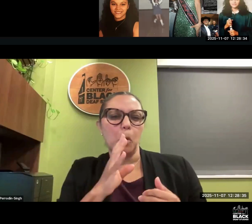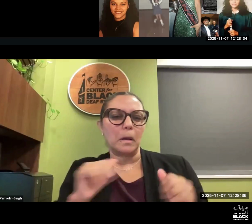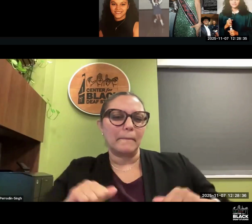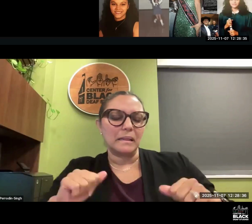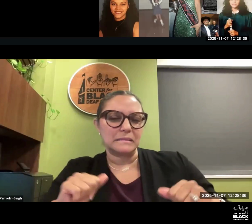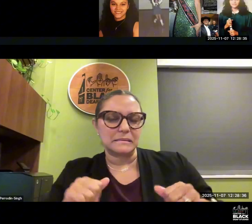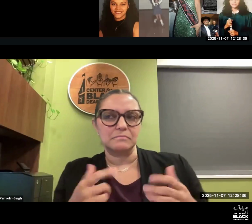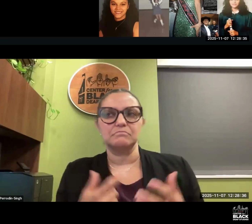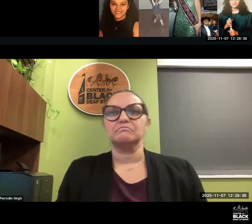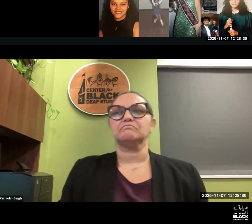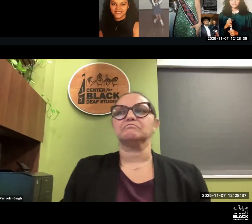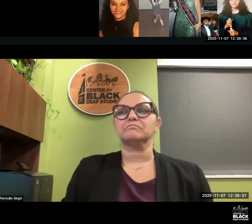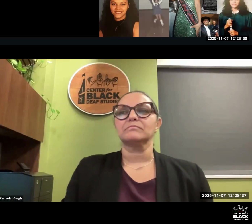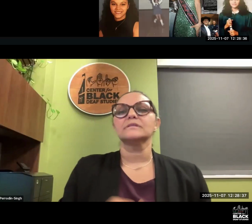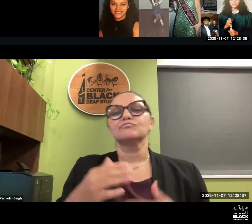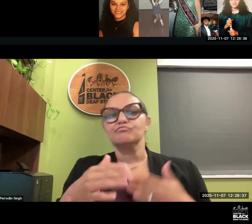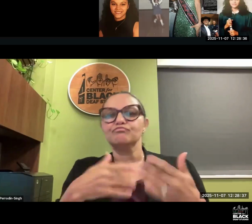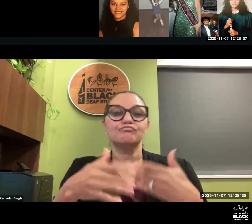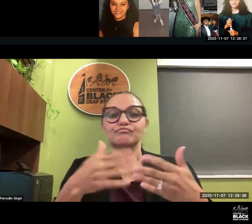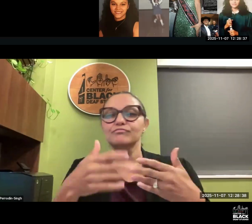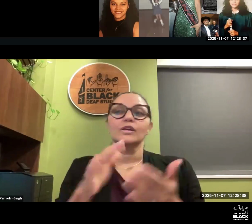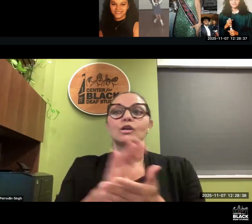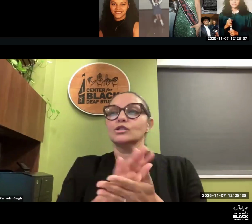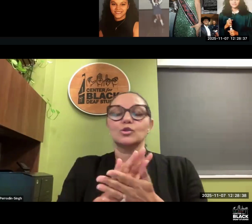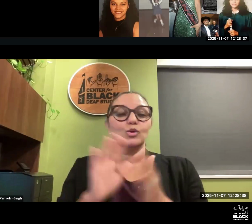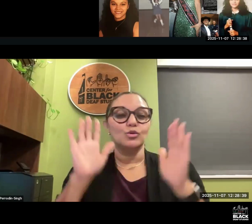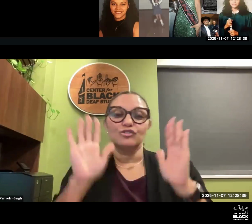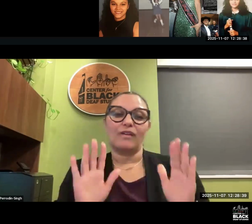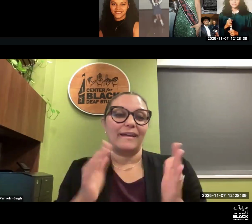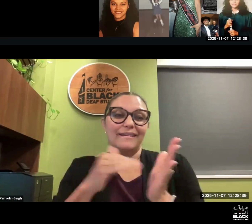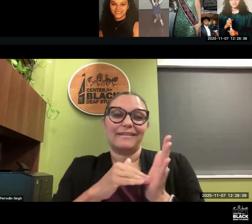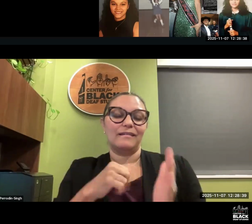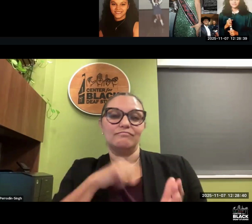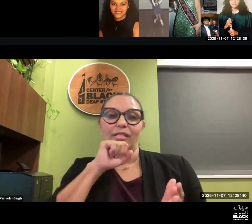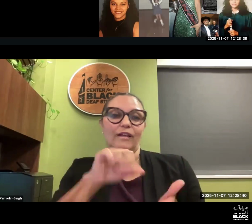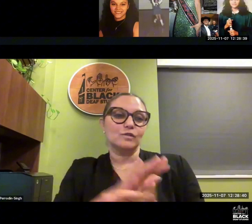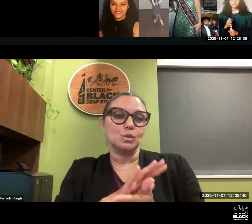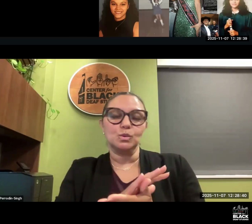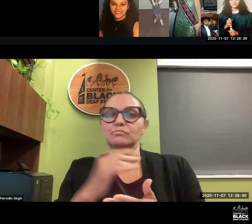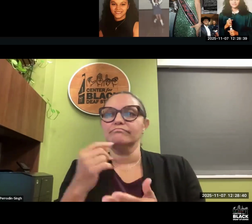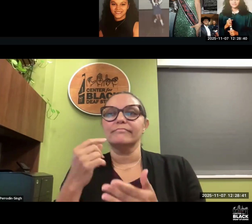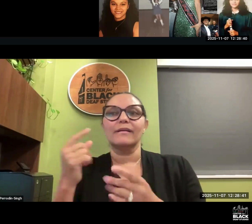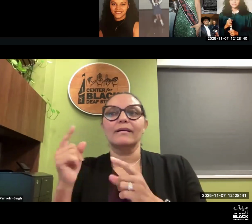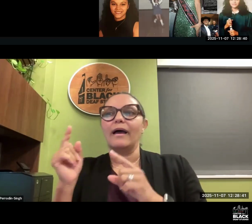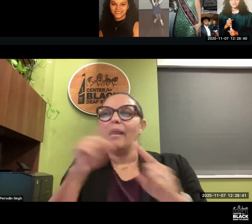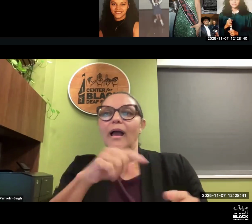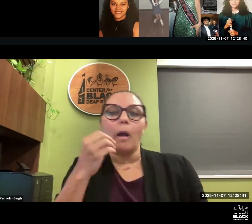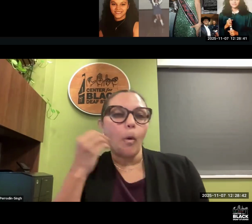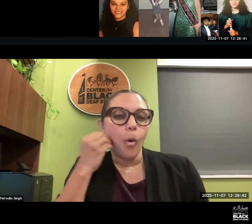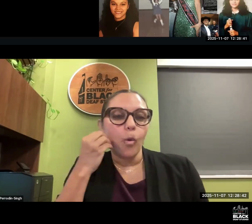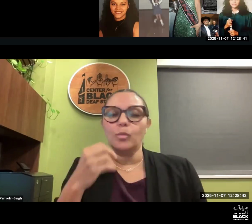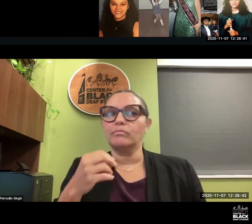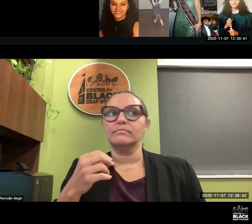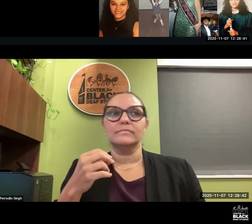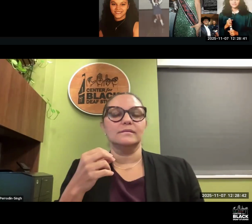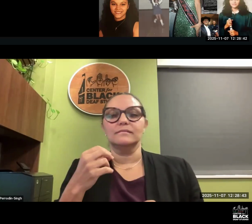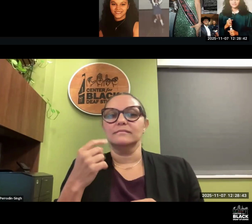I also did have some speaking abilities, so I was able to use spoken English. But what I can remember is I